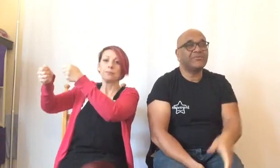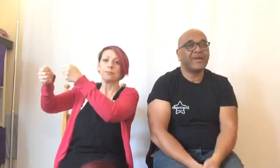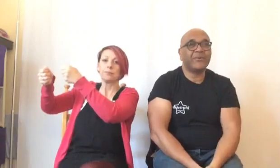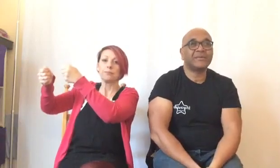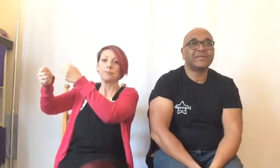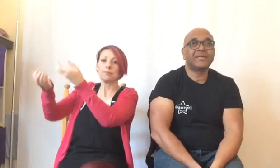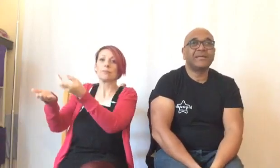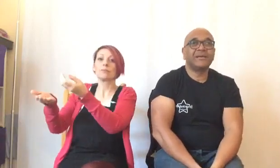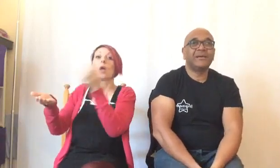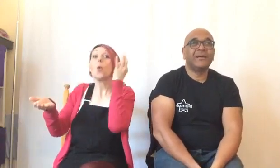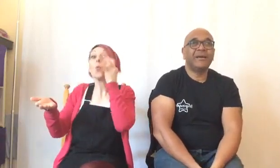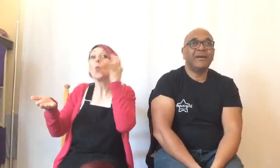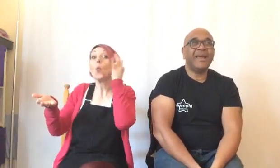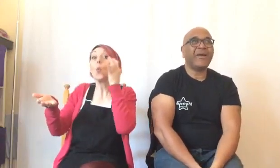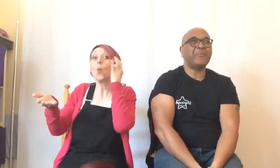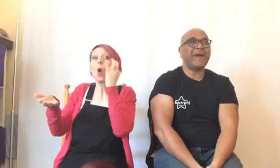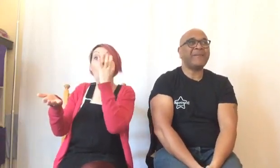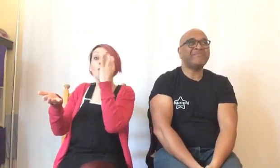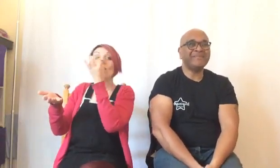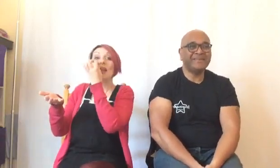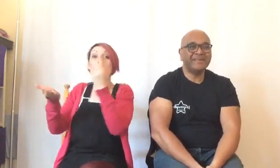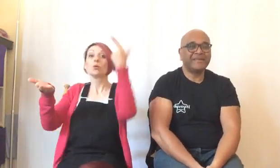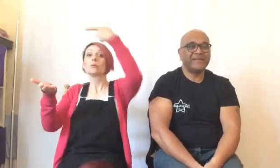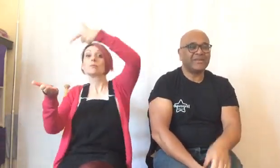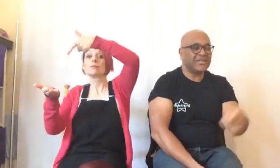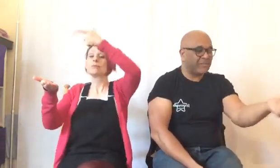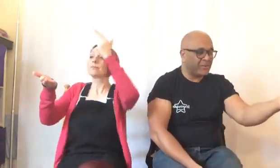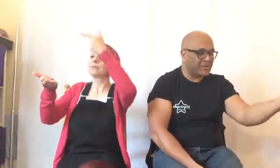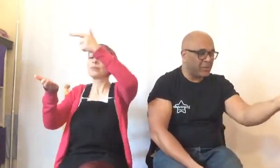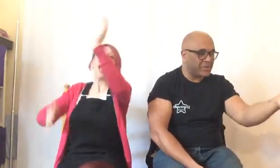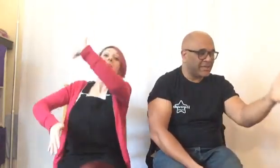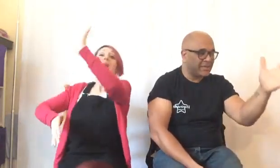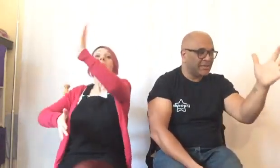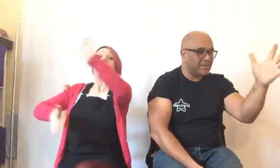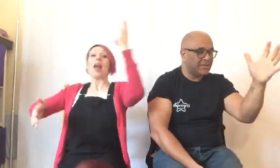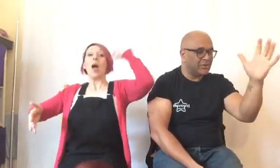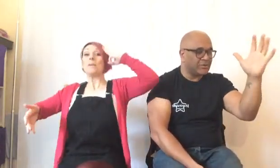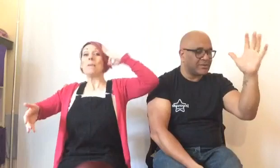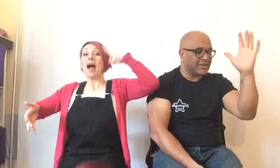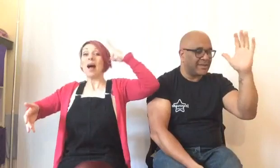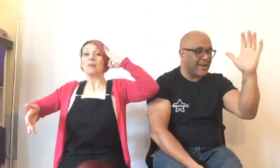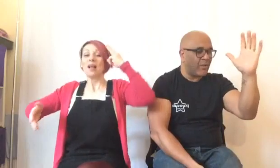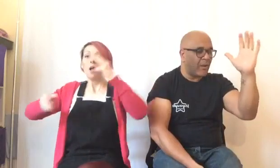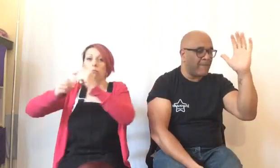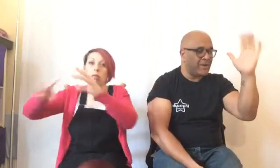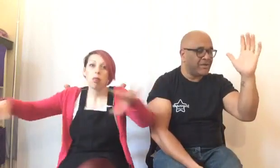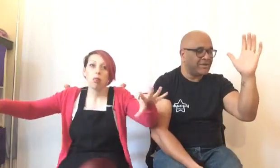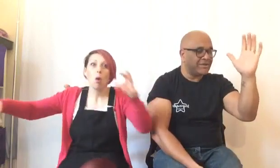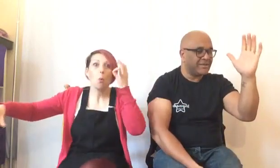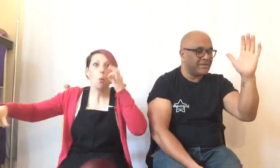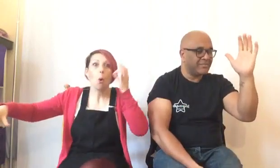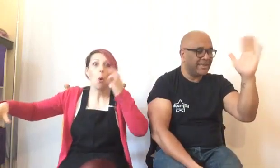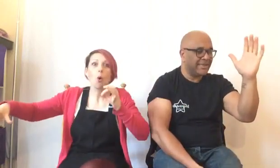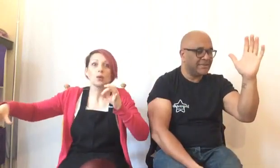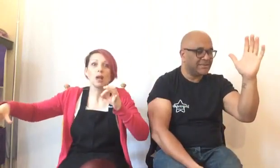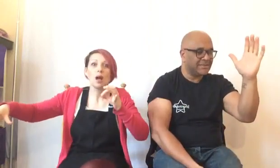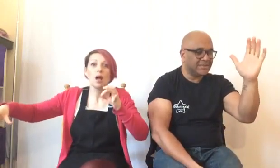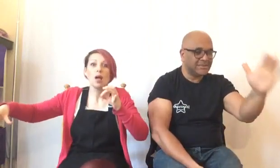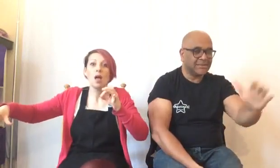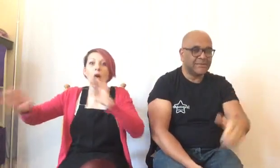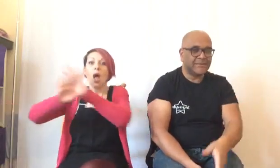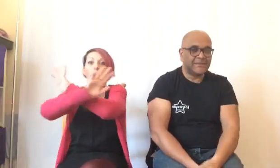watering some flowers. "Hello, Mum," and she spills the water. "Not now, Bernard,